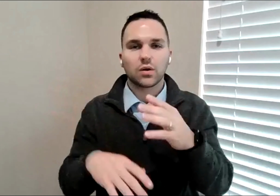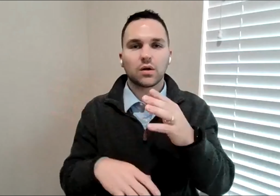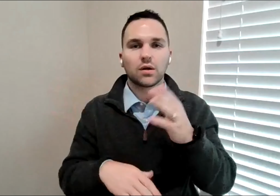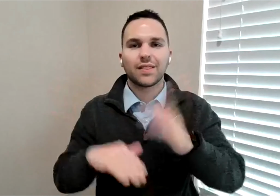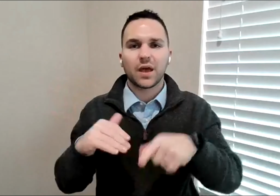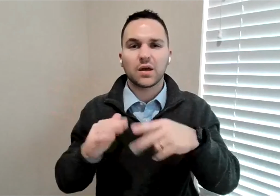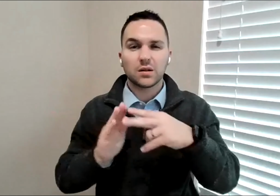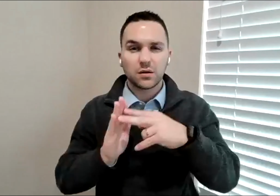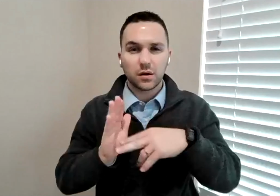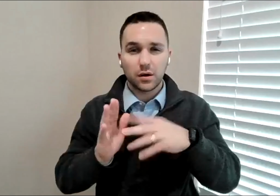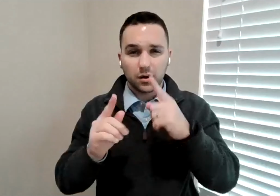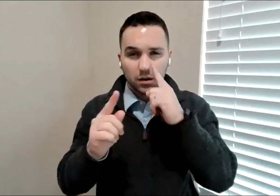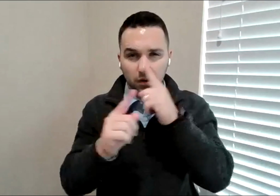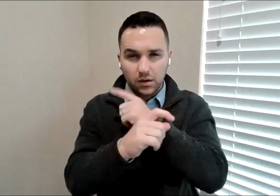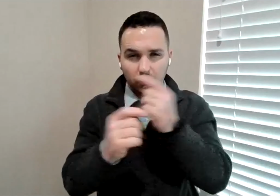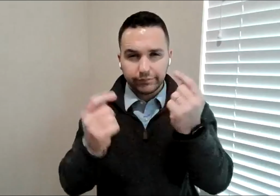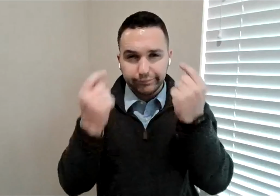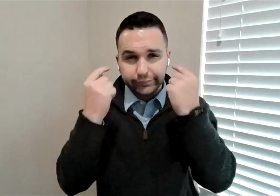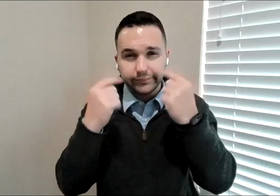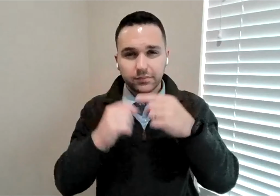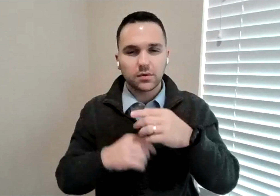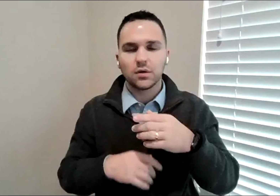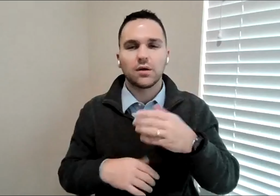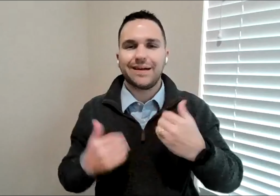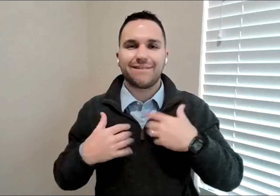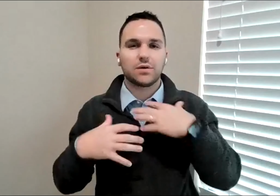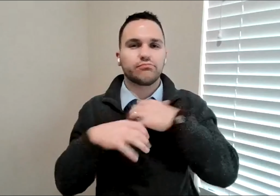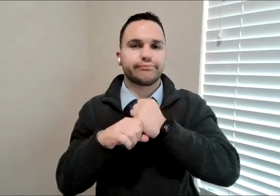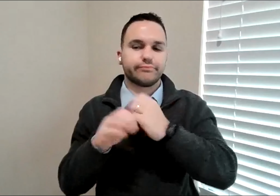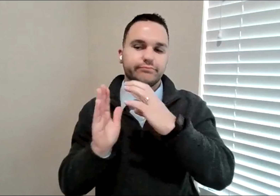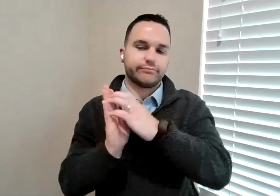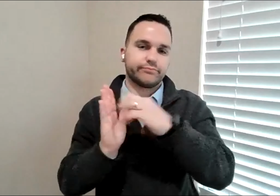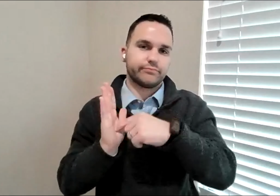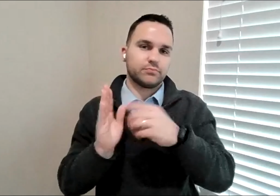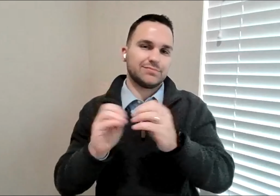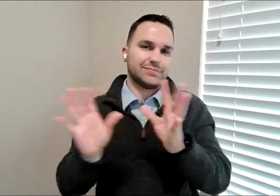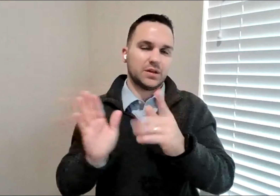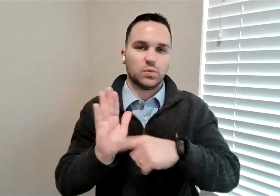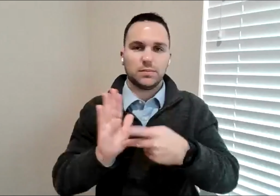rule language that we sometimes have to use and really just explaining what that means.